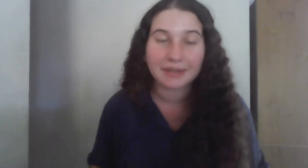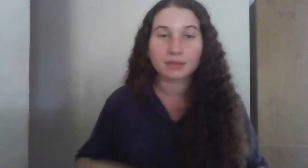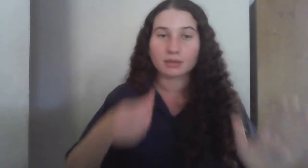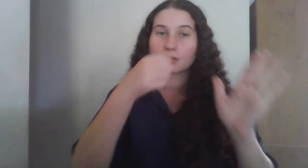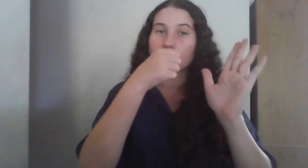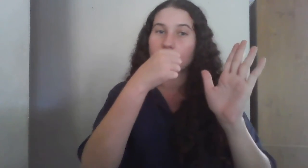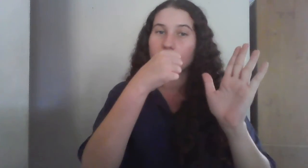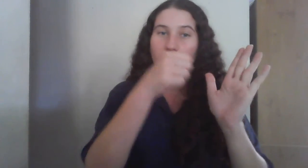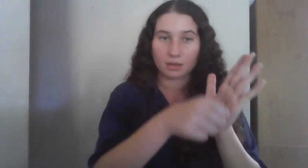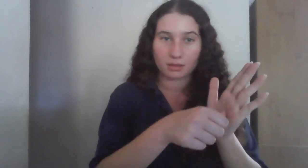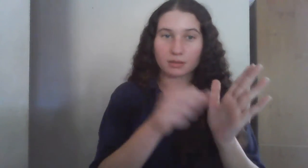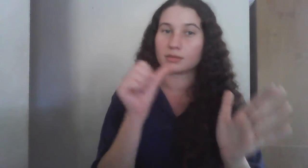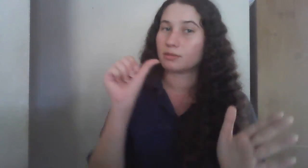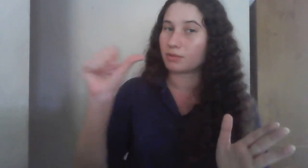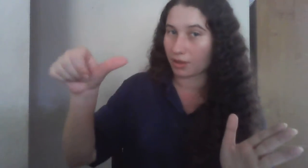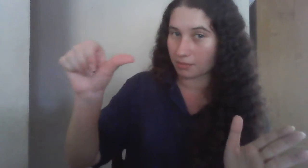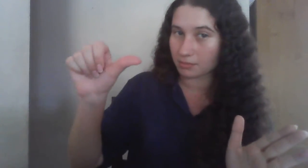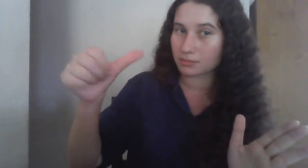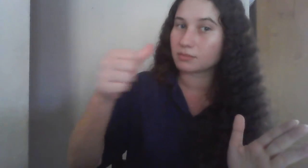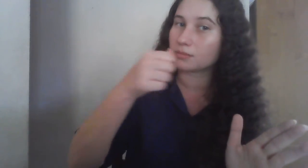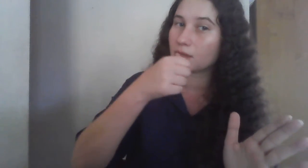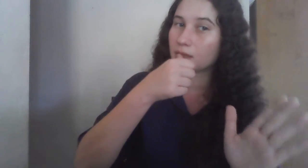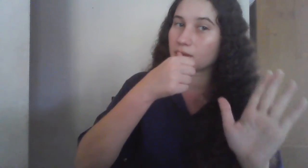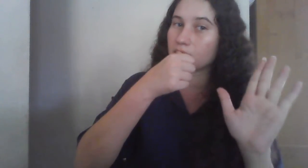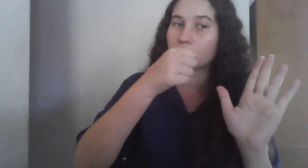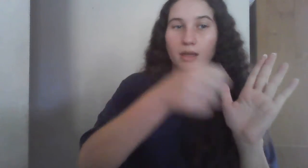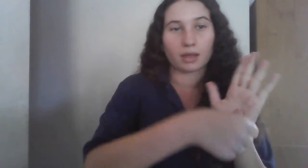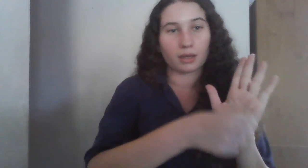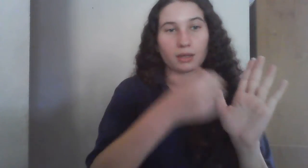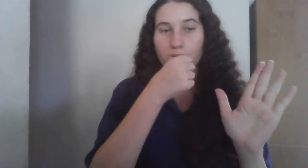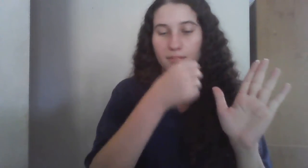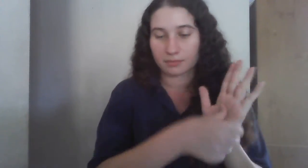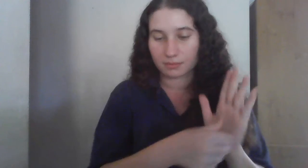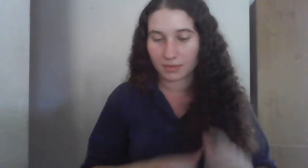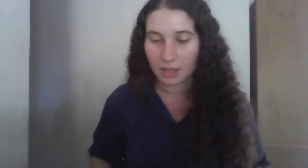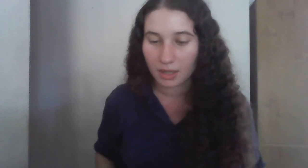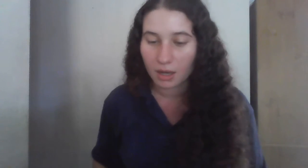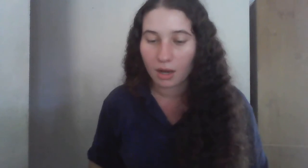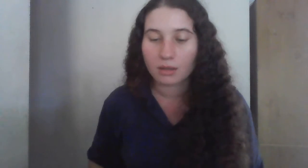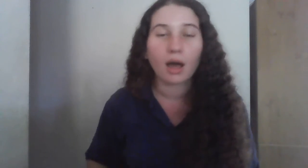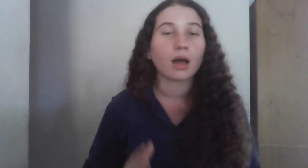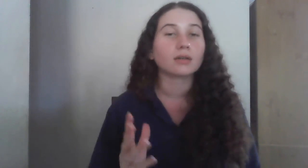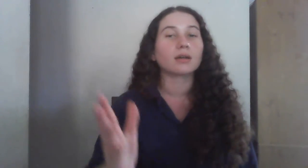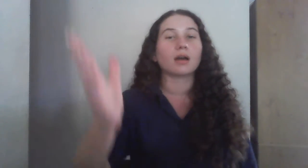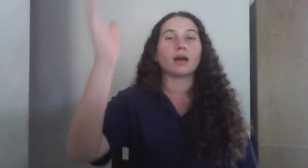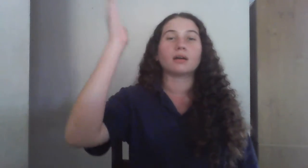Letter. You thumb here and then here. Long ago.